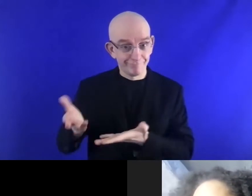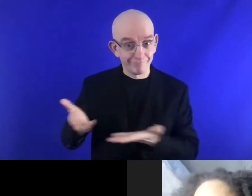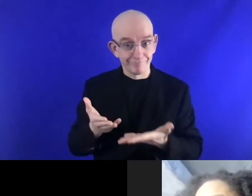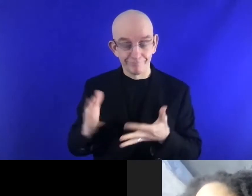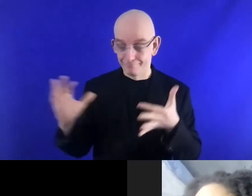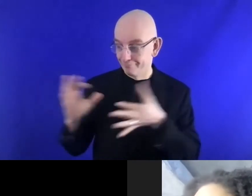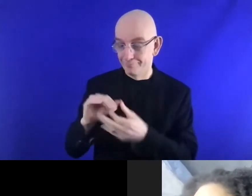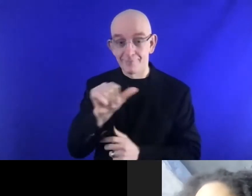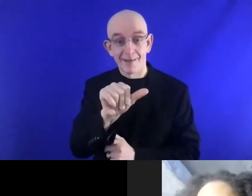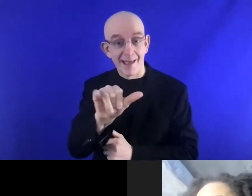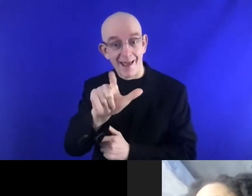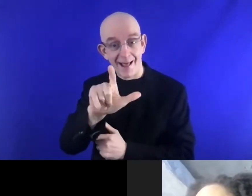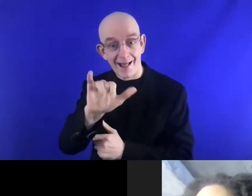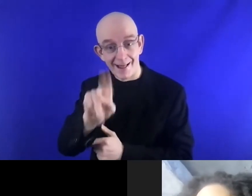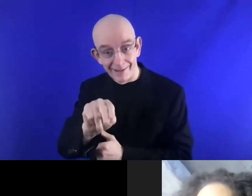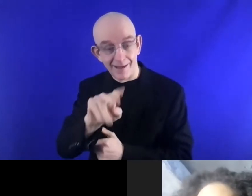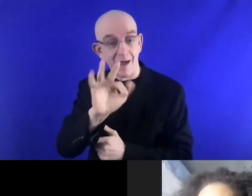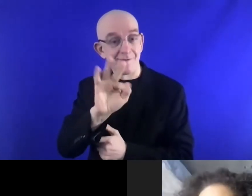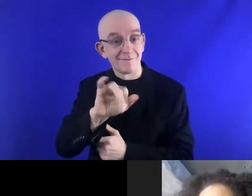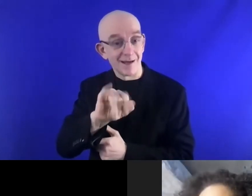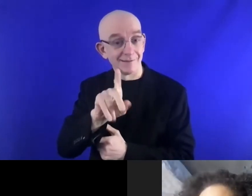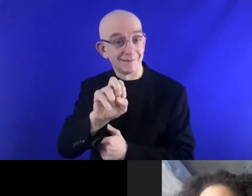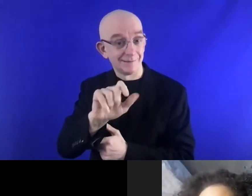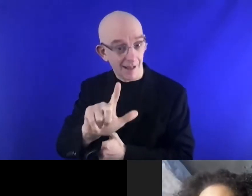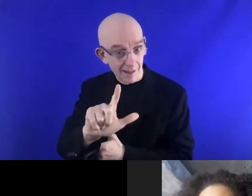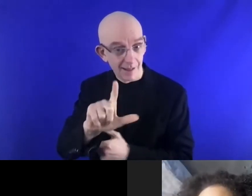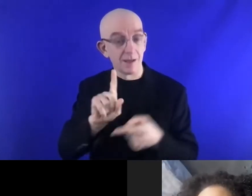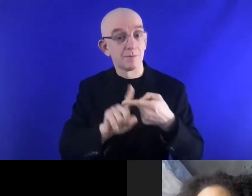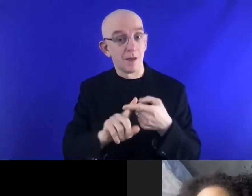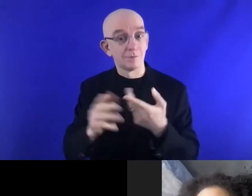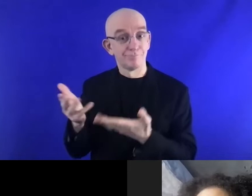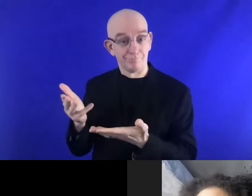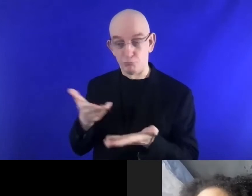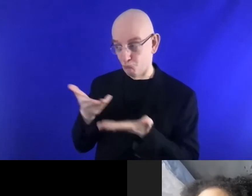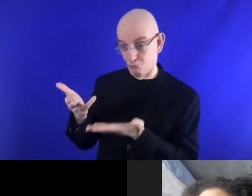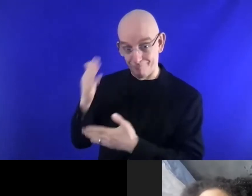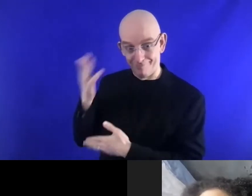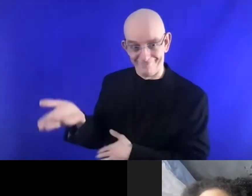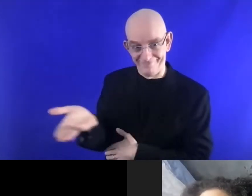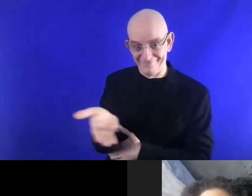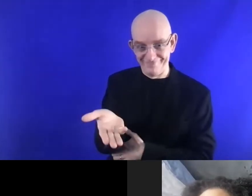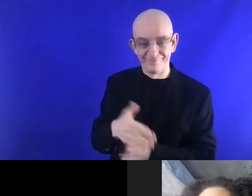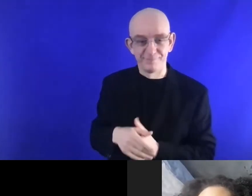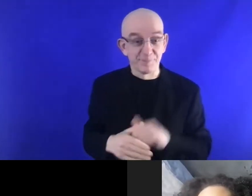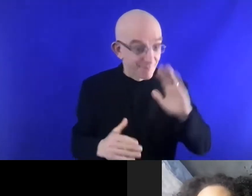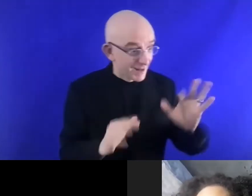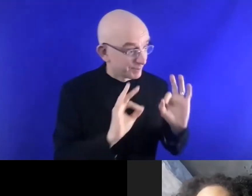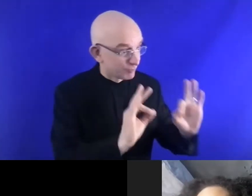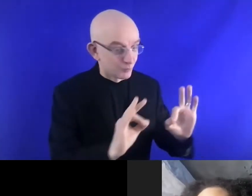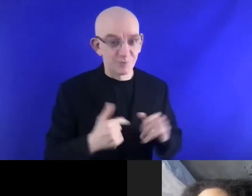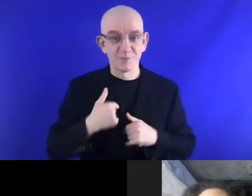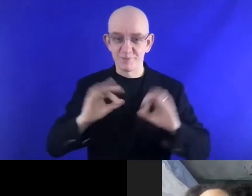fine. Well, it's a great pleasure for me to be participating in this round table,